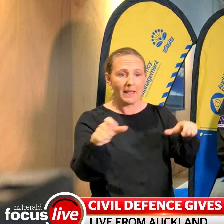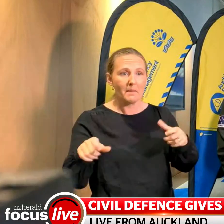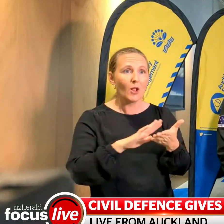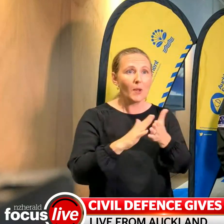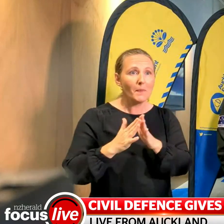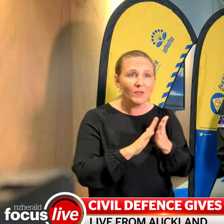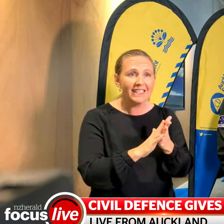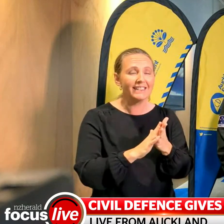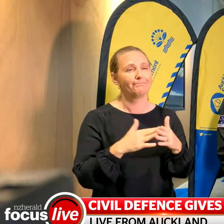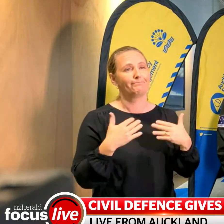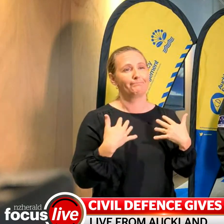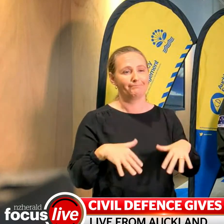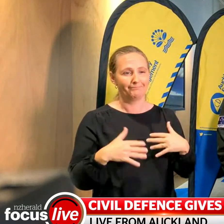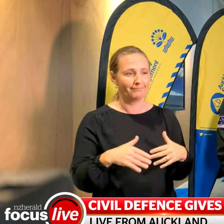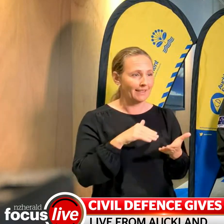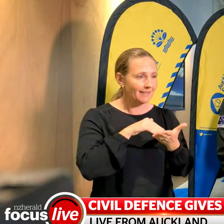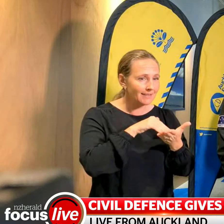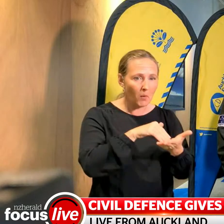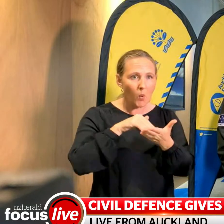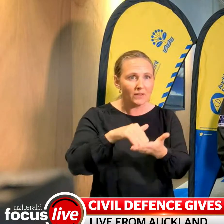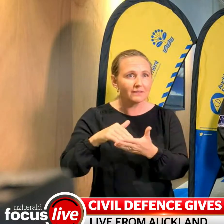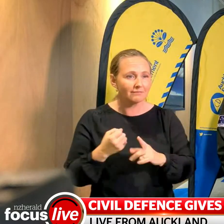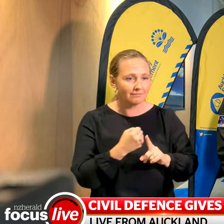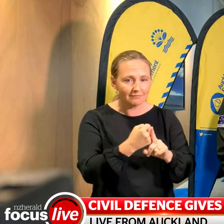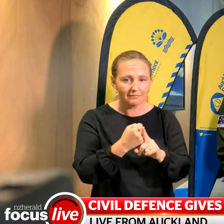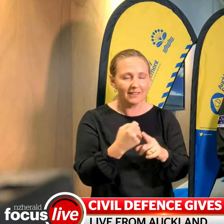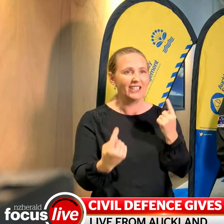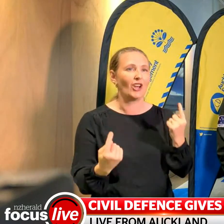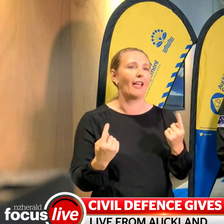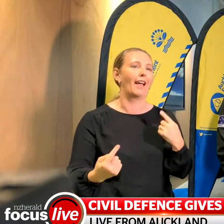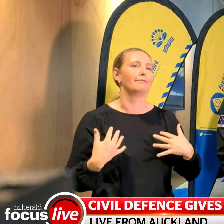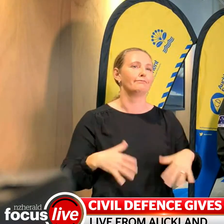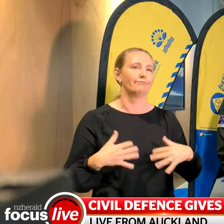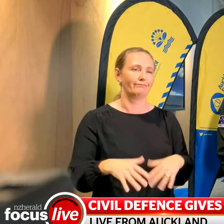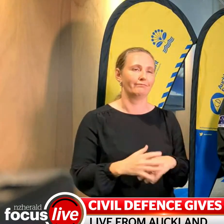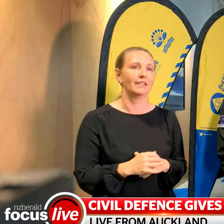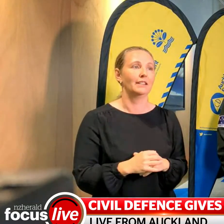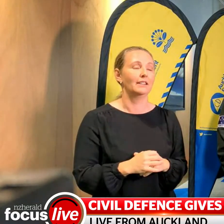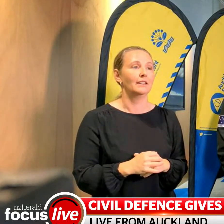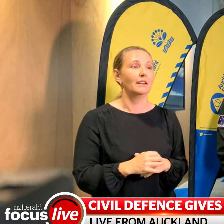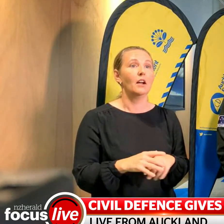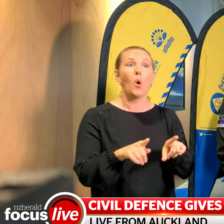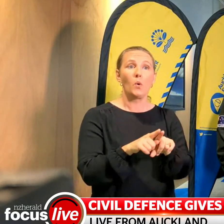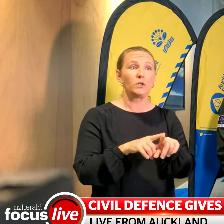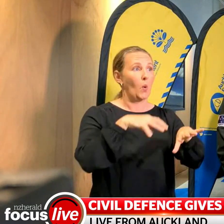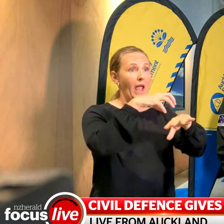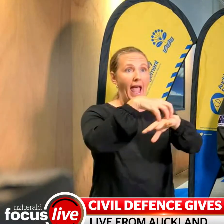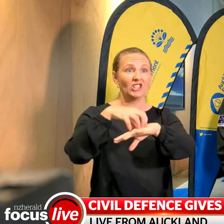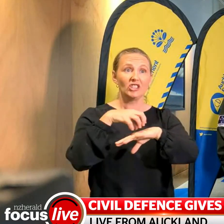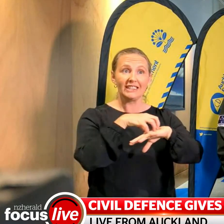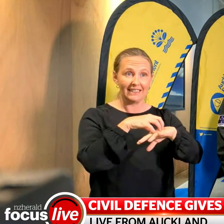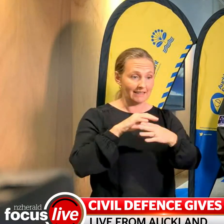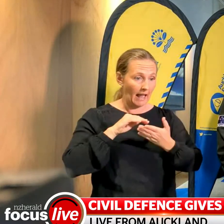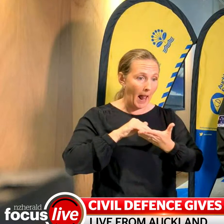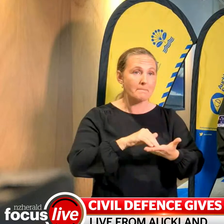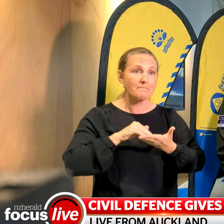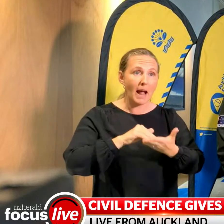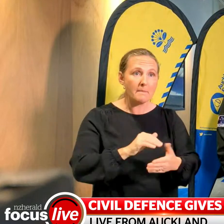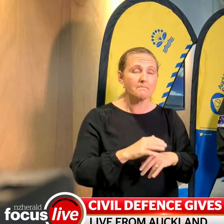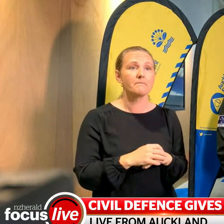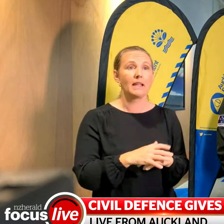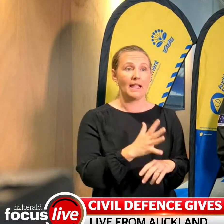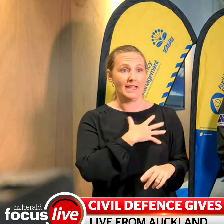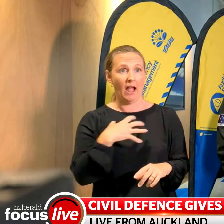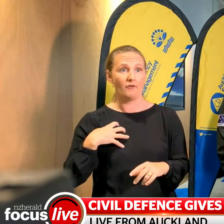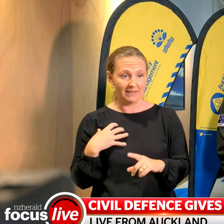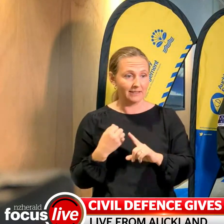community who are rallying around to support at this time. Of course, agencies are doing everything that they can. The government will be